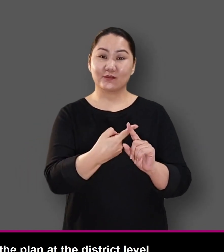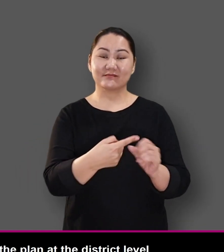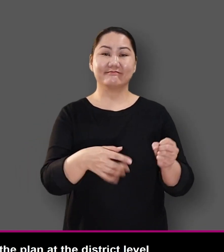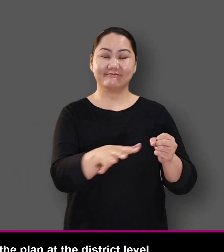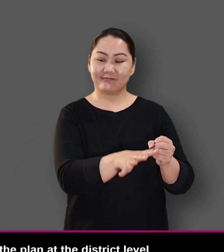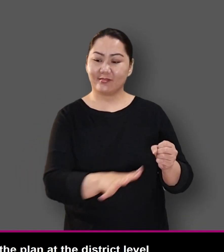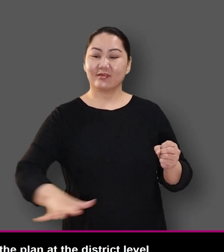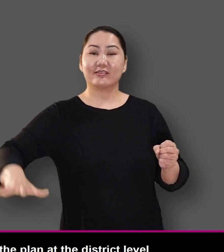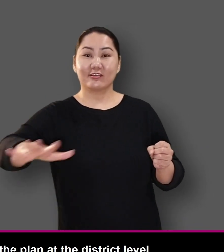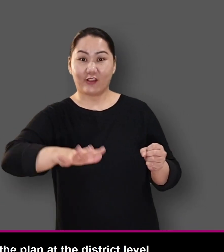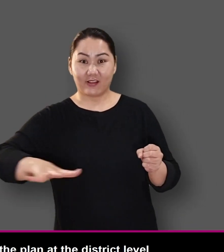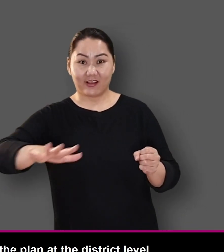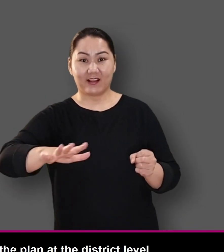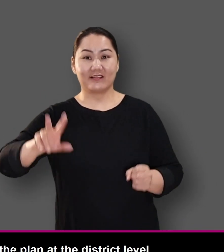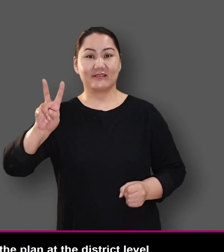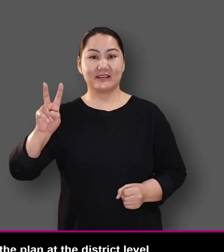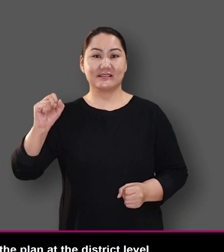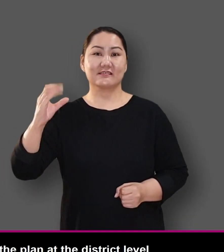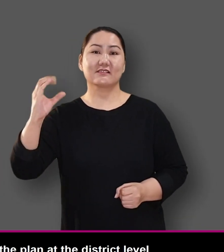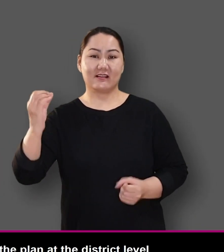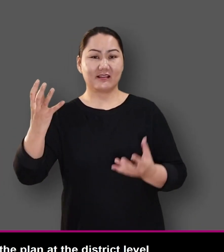VSO is implementing the plan at the district level